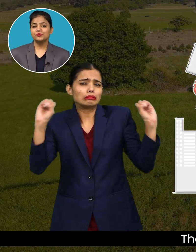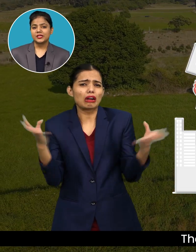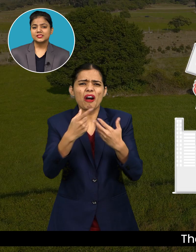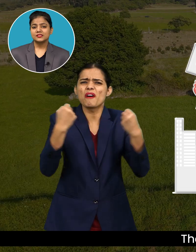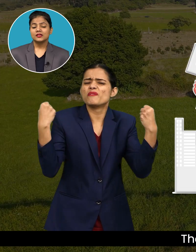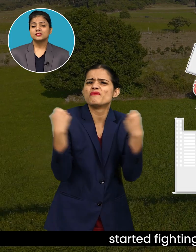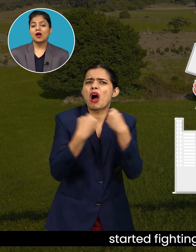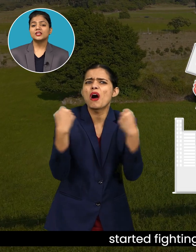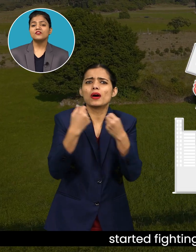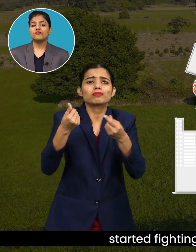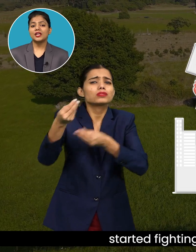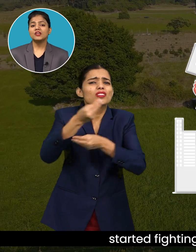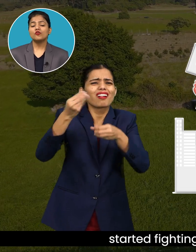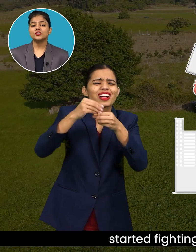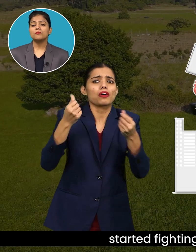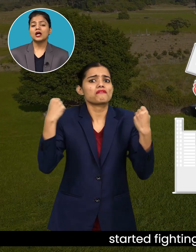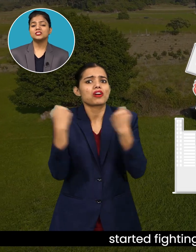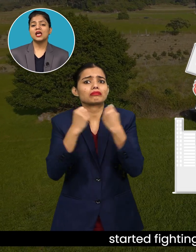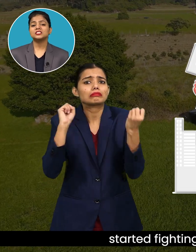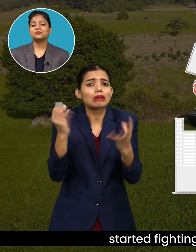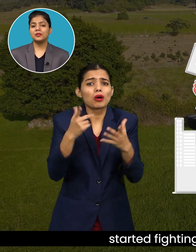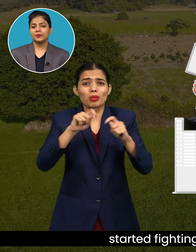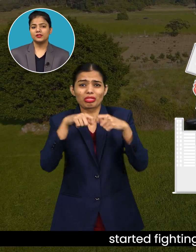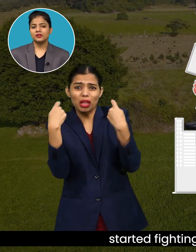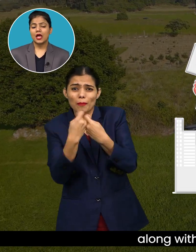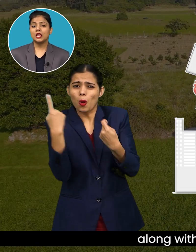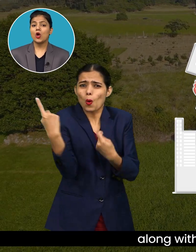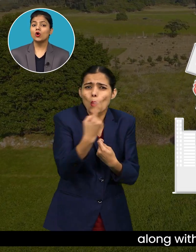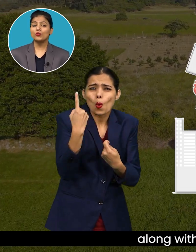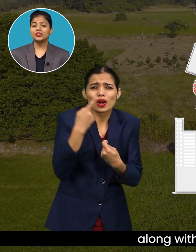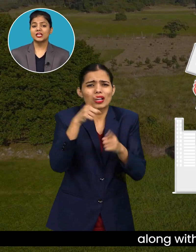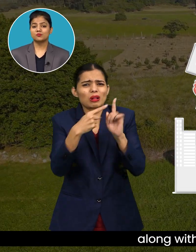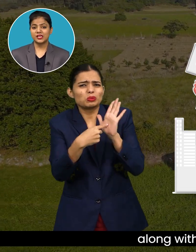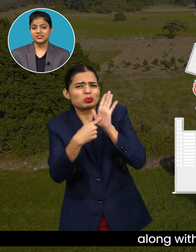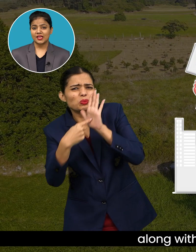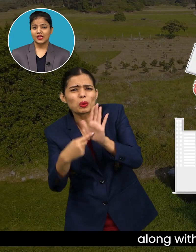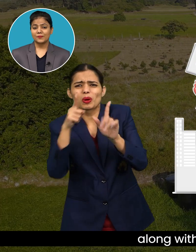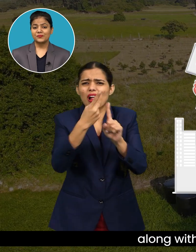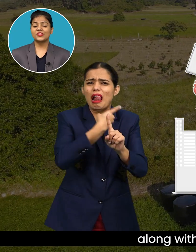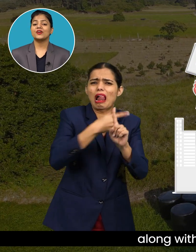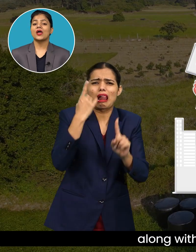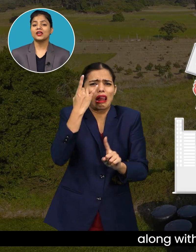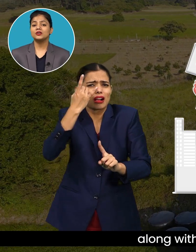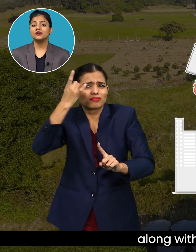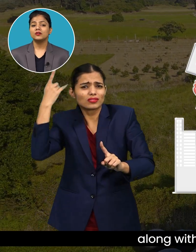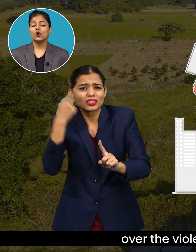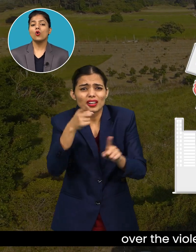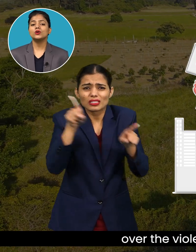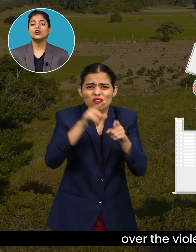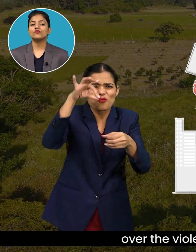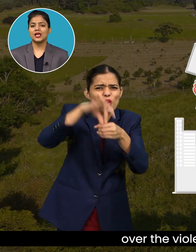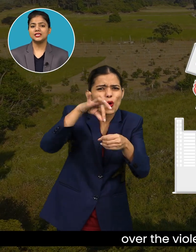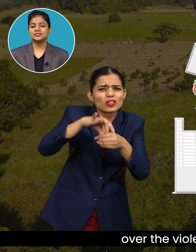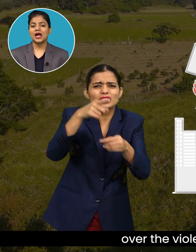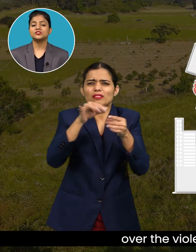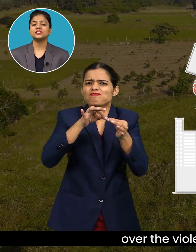These movements started fighting for the marginalized people along with expressing their anger over